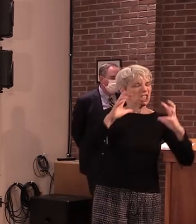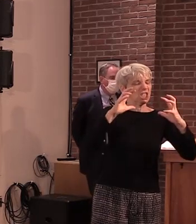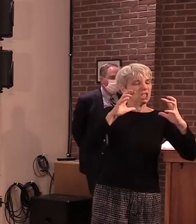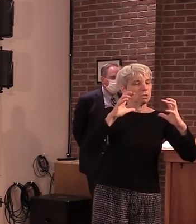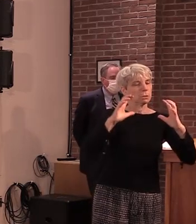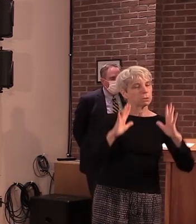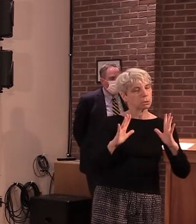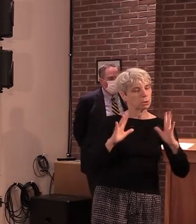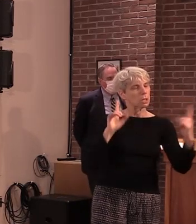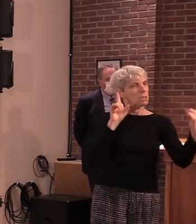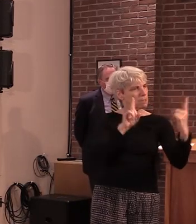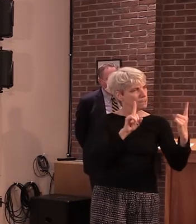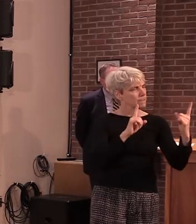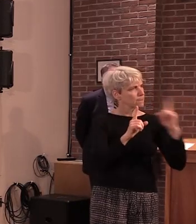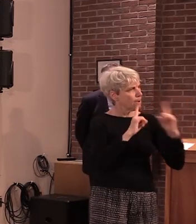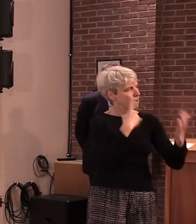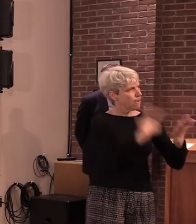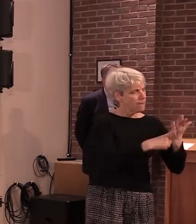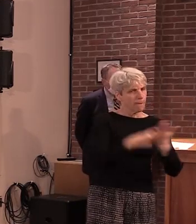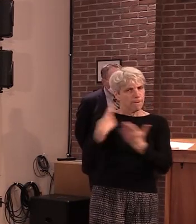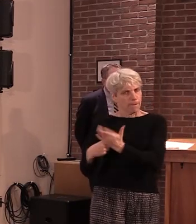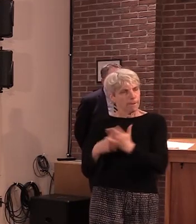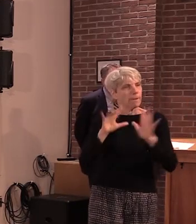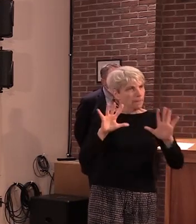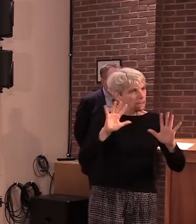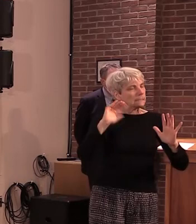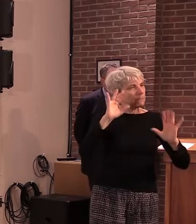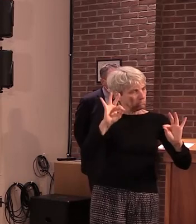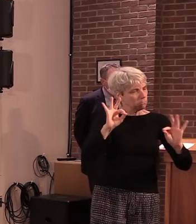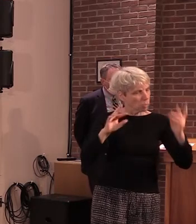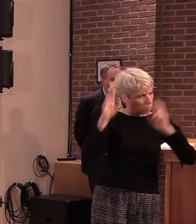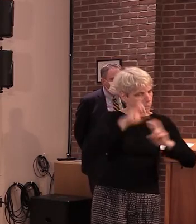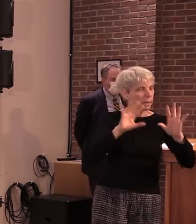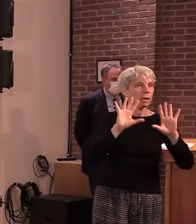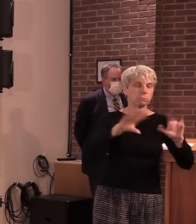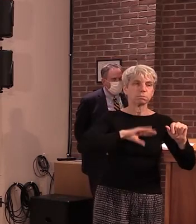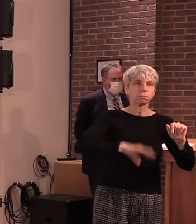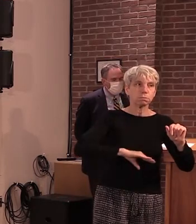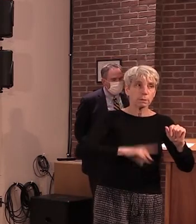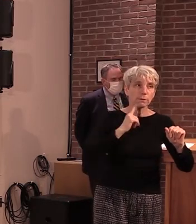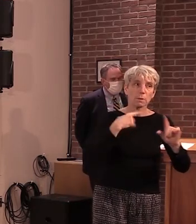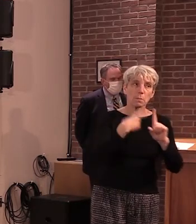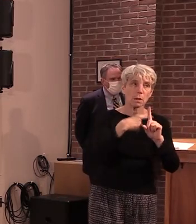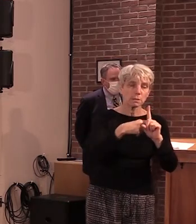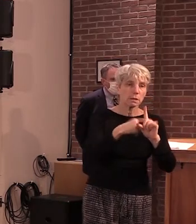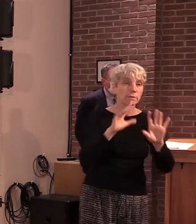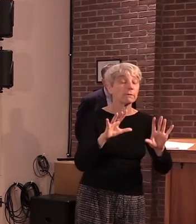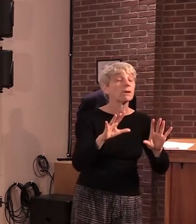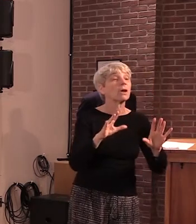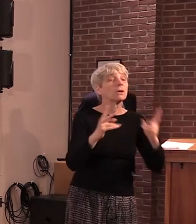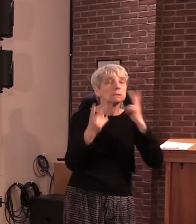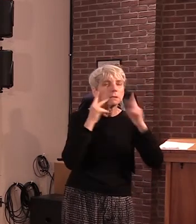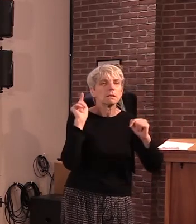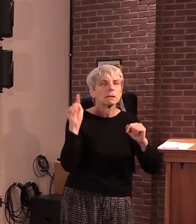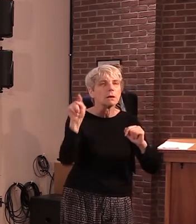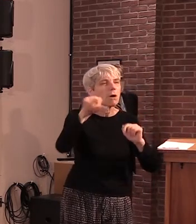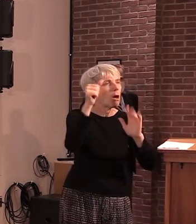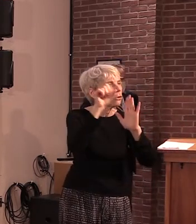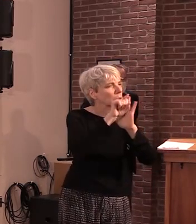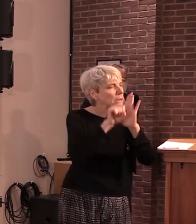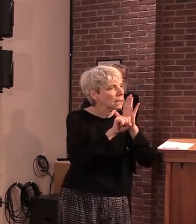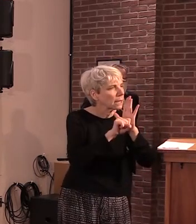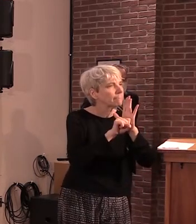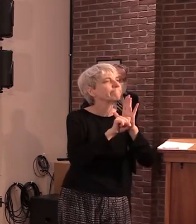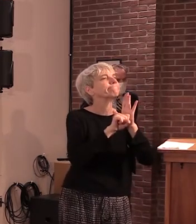helpful. And again, from what we've seen throughout the country, we, in one sense, did set